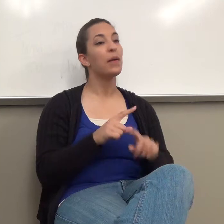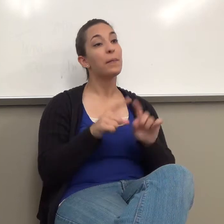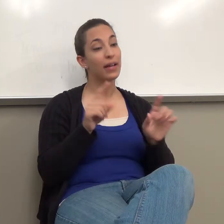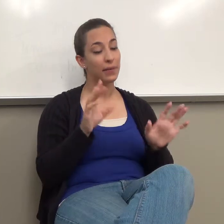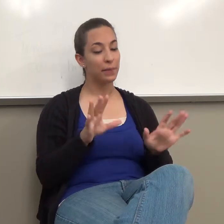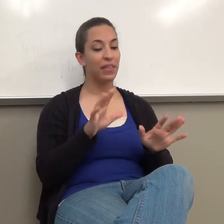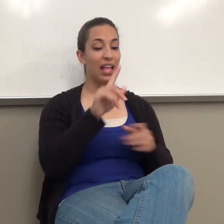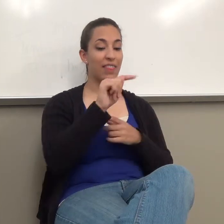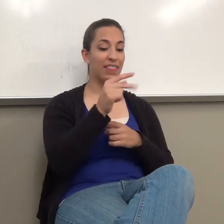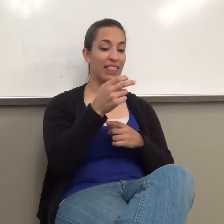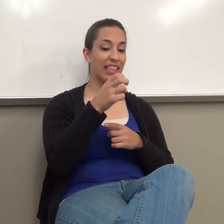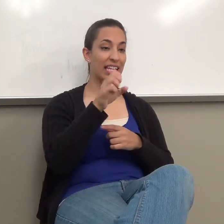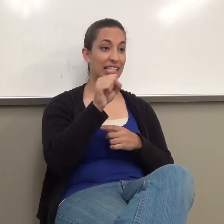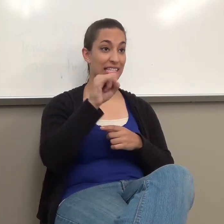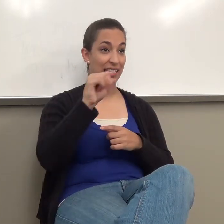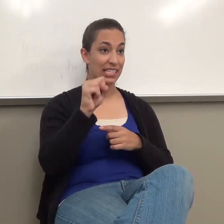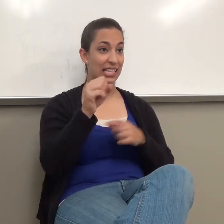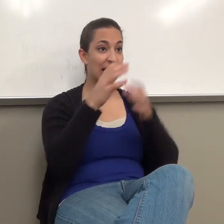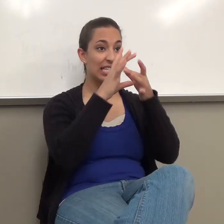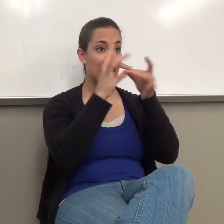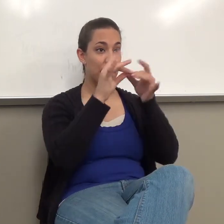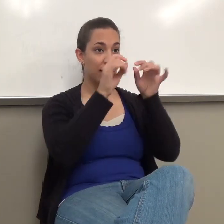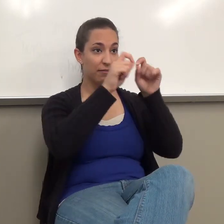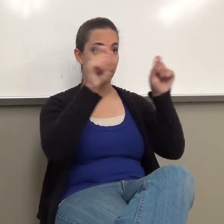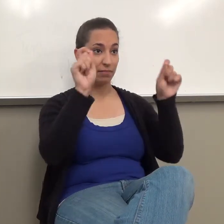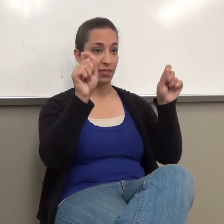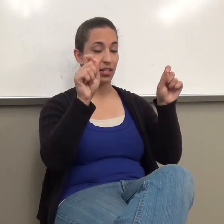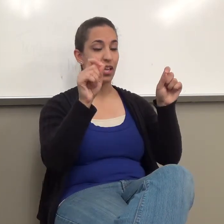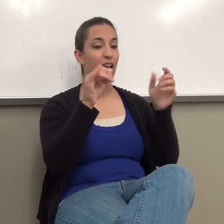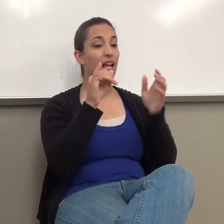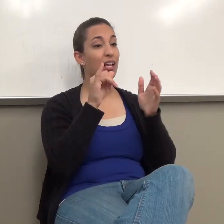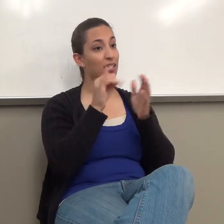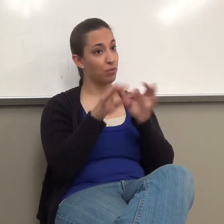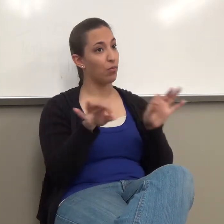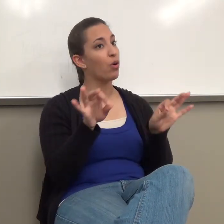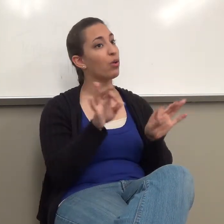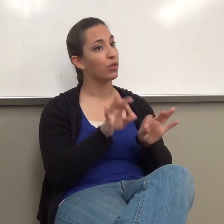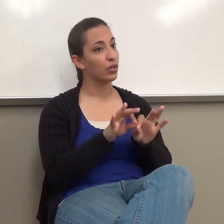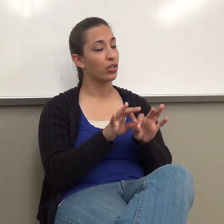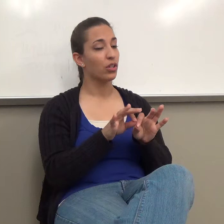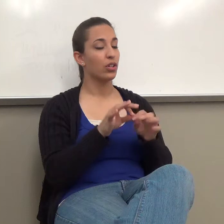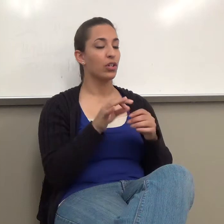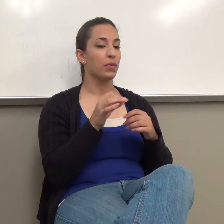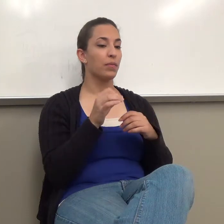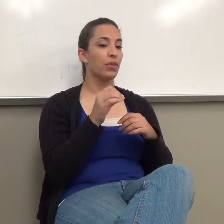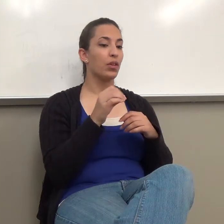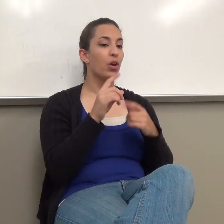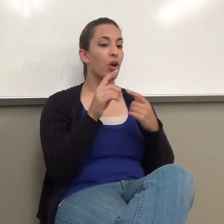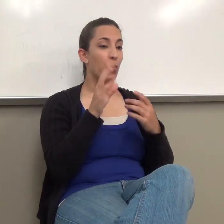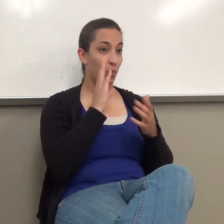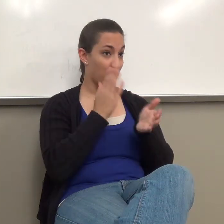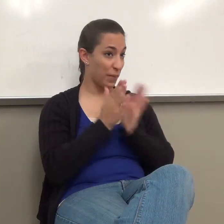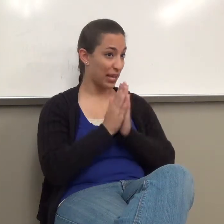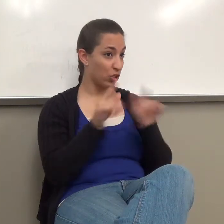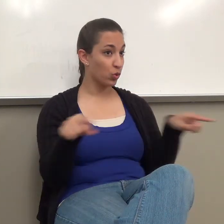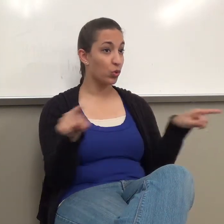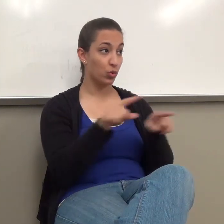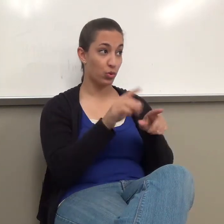thesis statement is that important when we move to a thesis statement here. What I'm going to ask you to do, let's see if I can